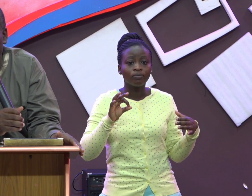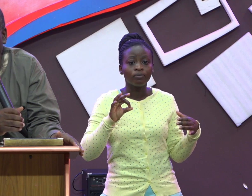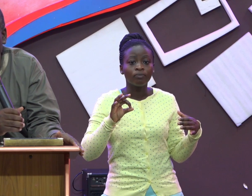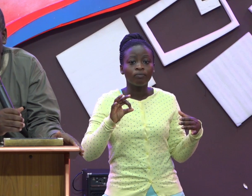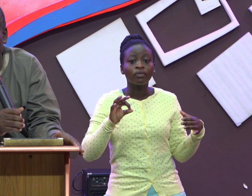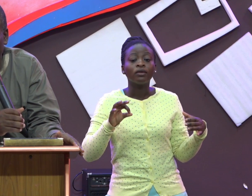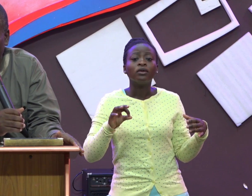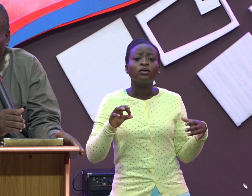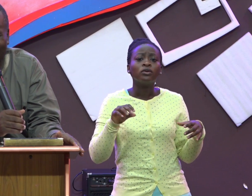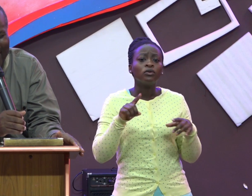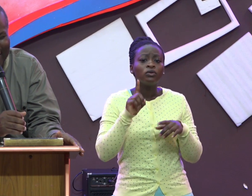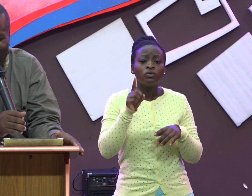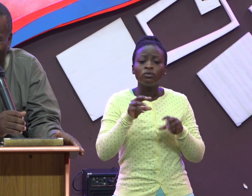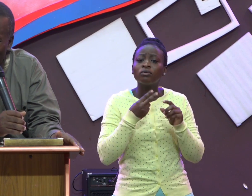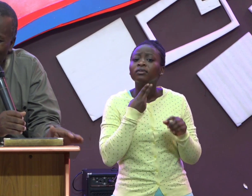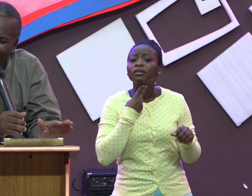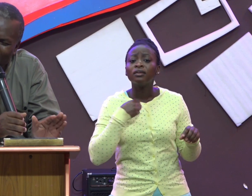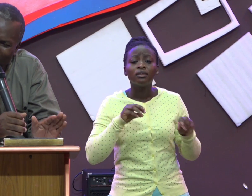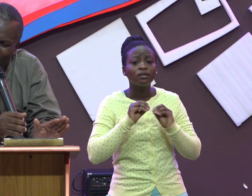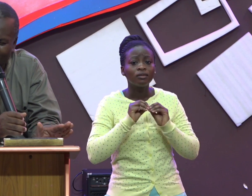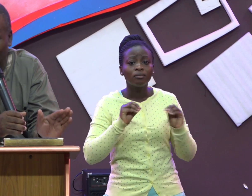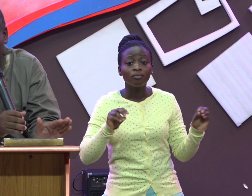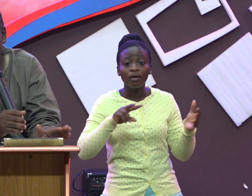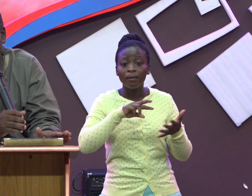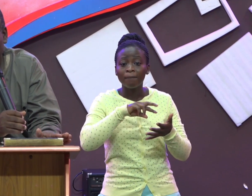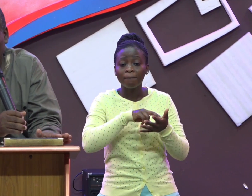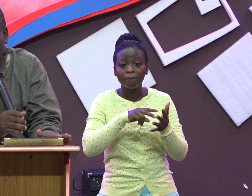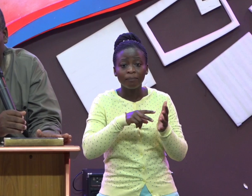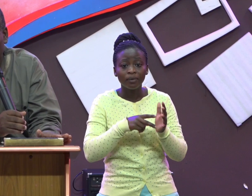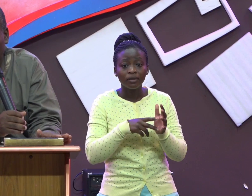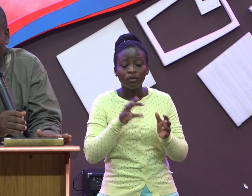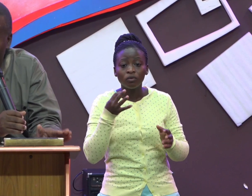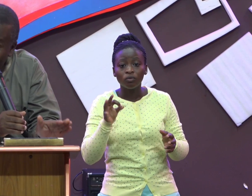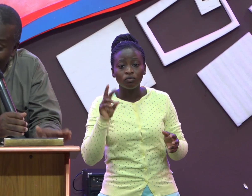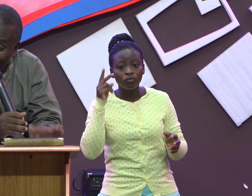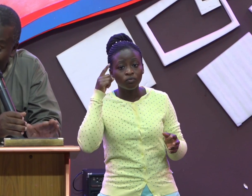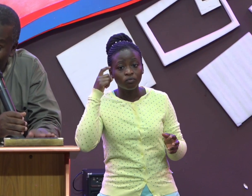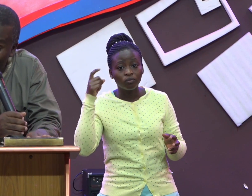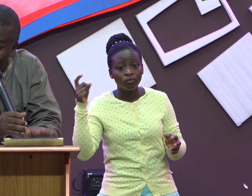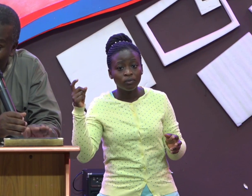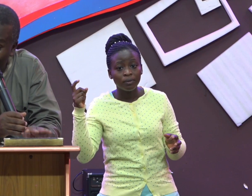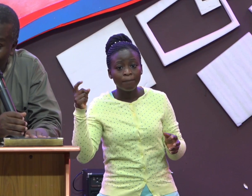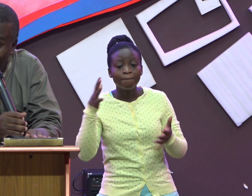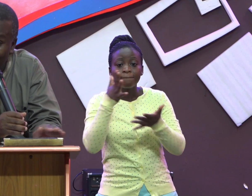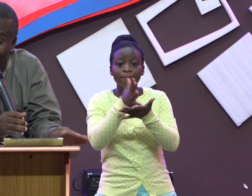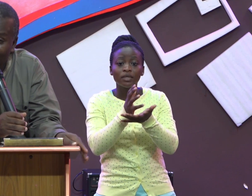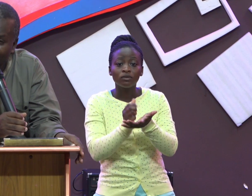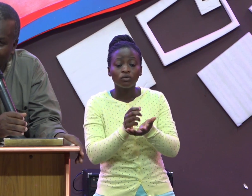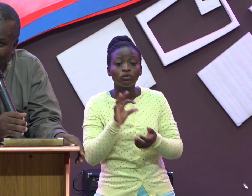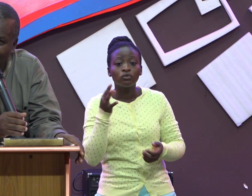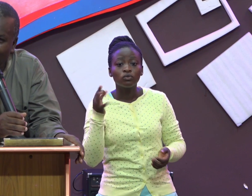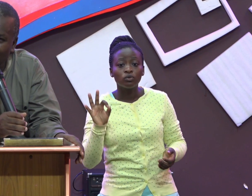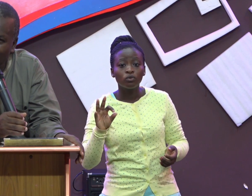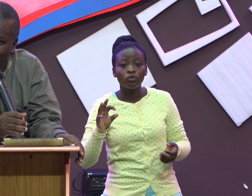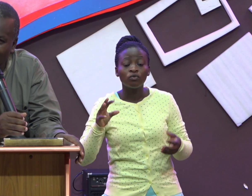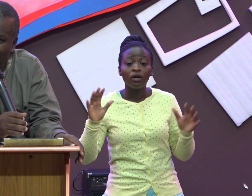tell me, what does it mean? They are allowed. kisinzira ku state y'omwoyo gwo.